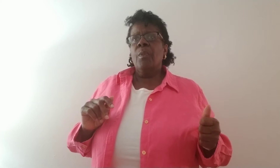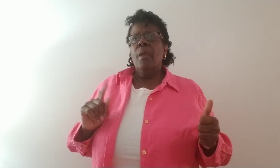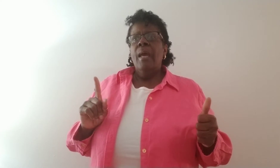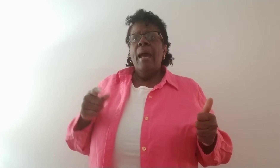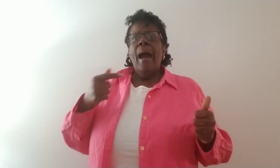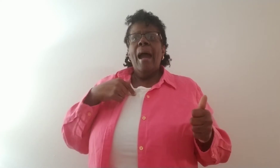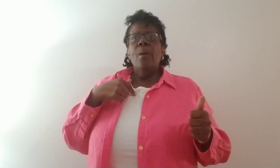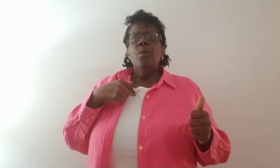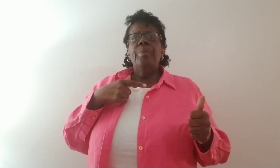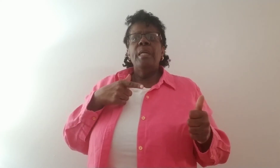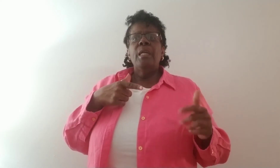I will be